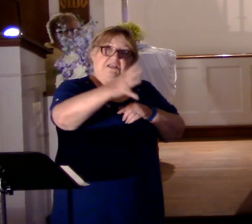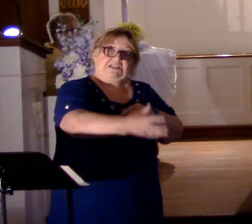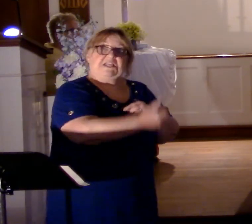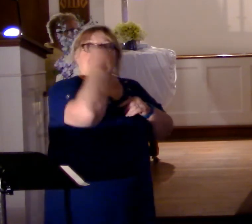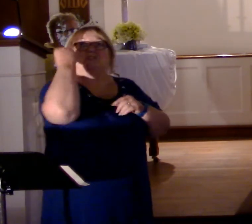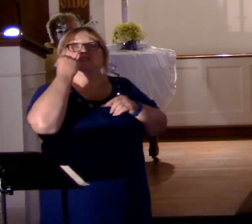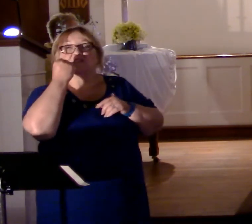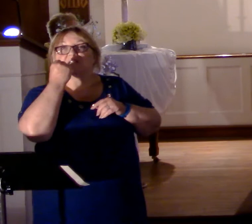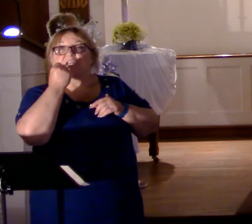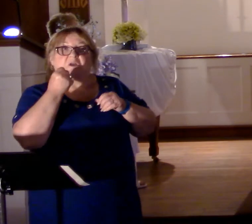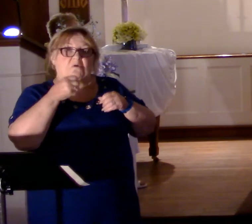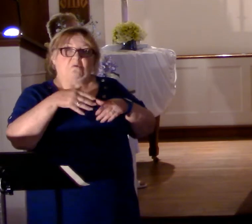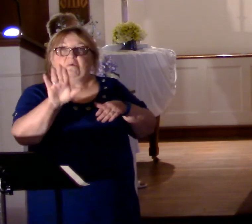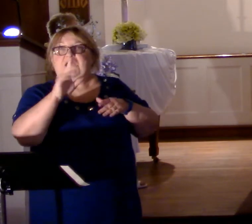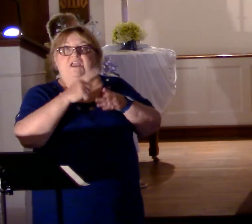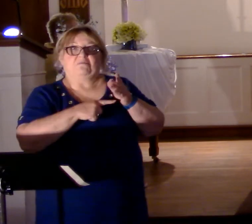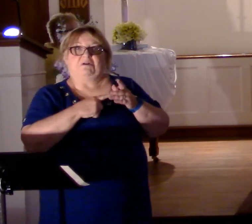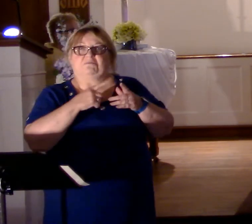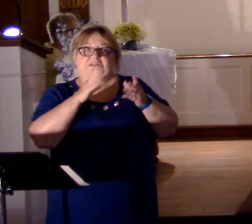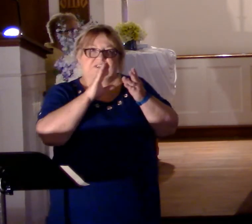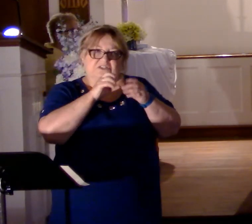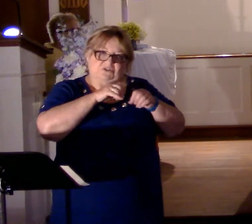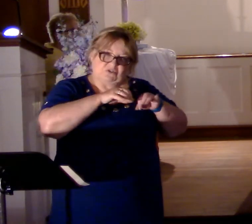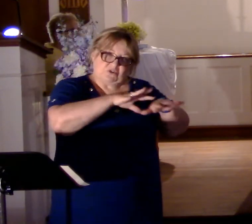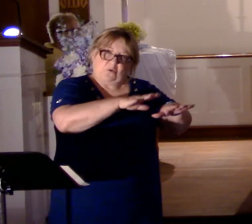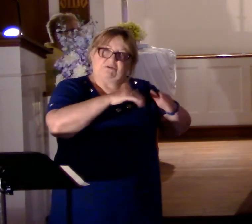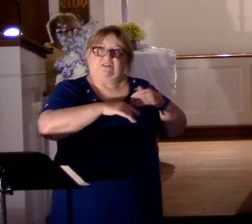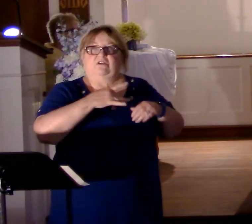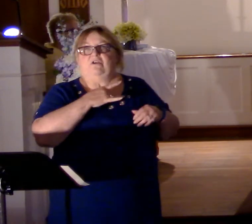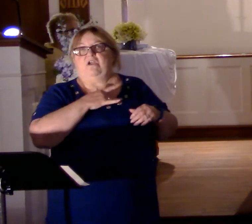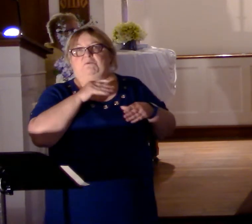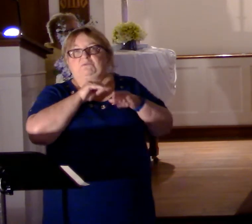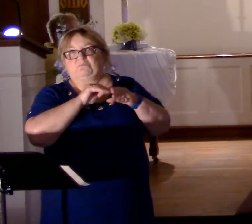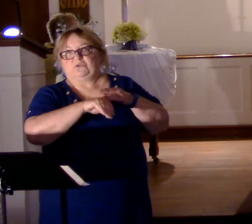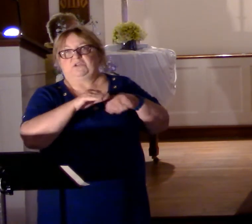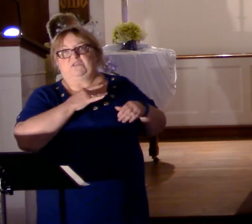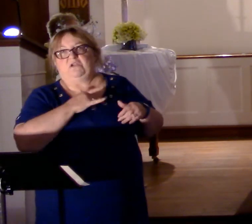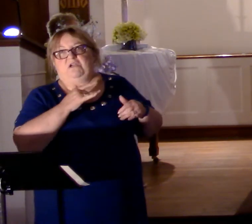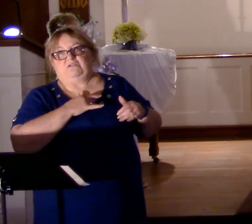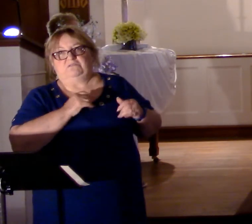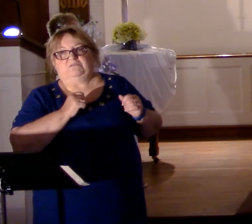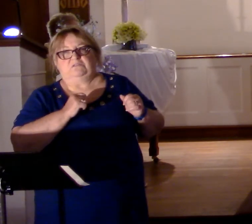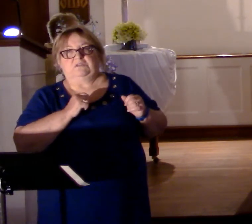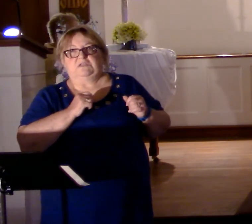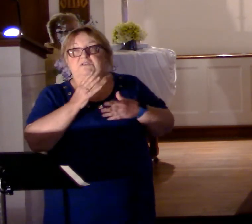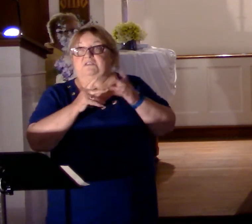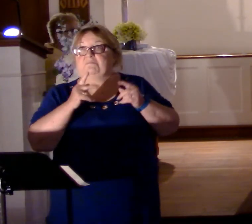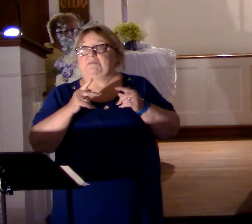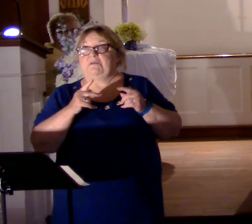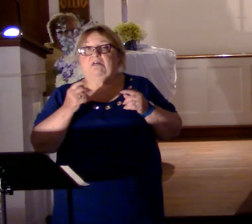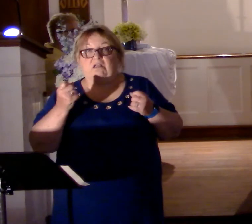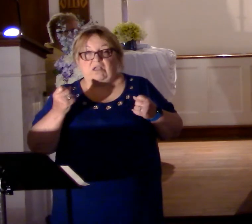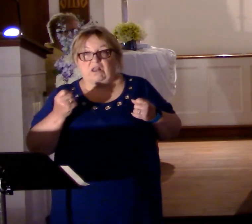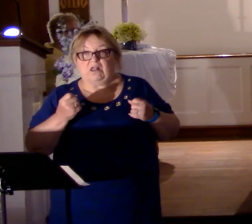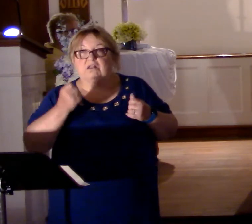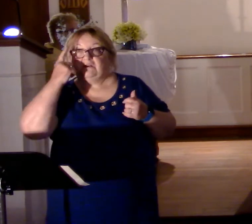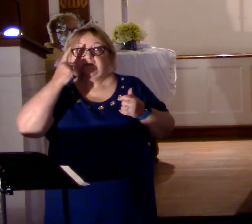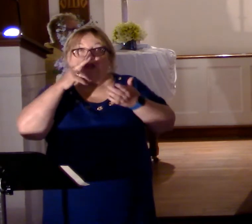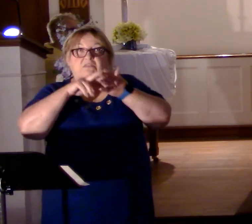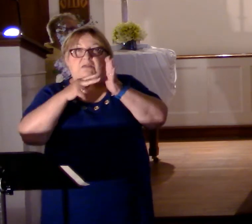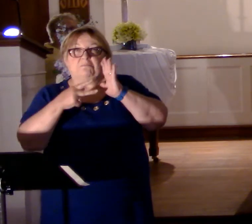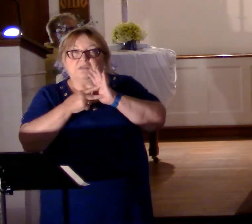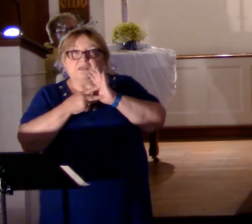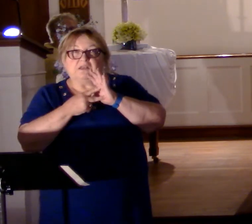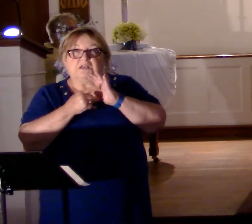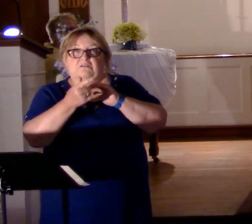and snatches away what was sown in their hearts. Such people may be able to grasp the meaning